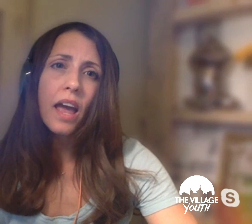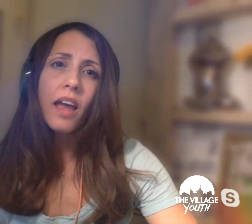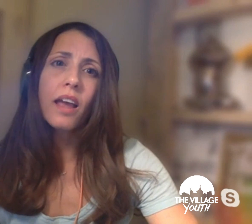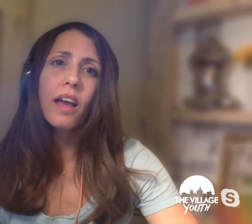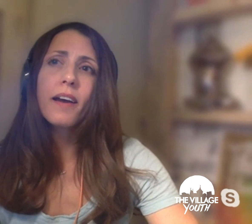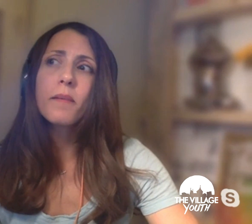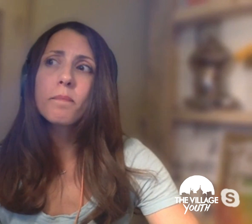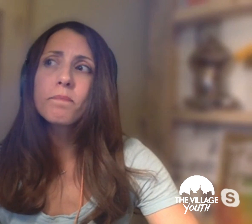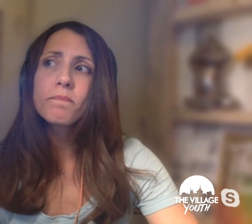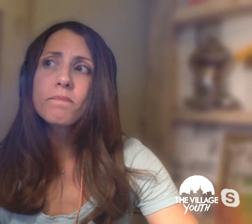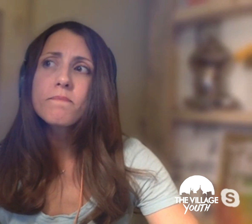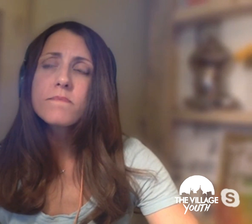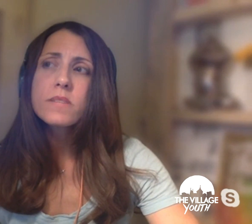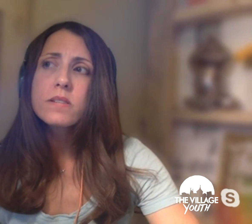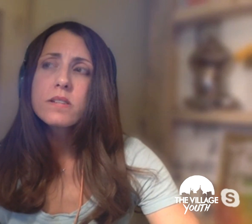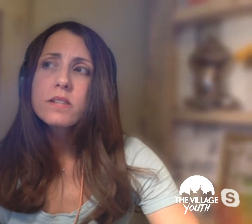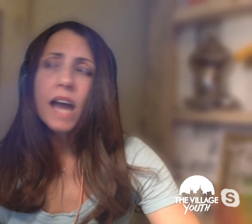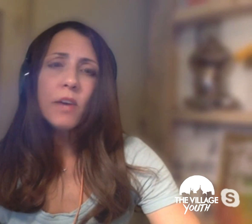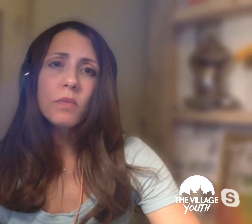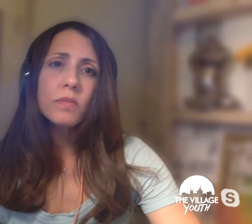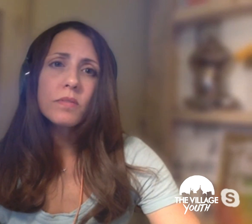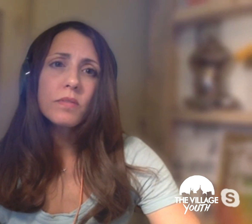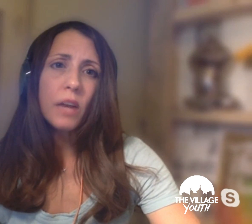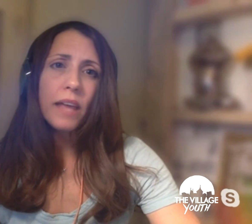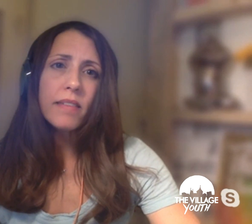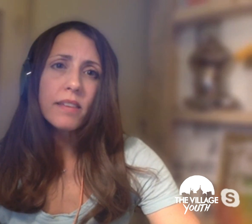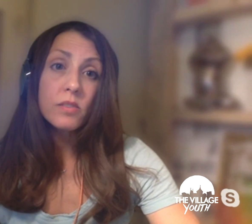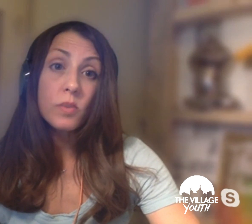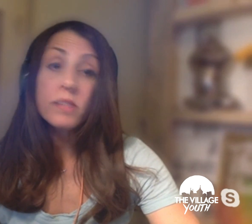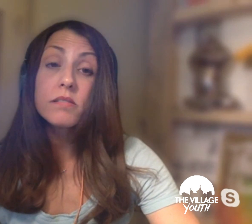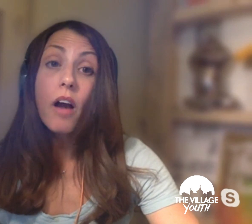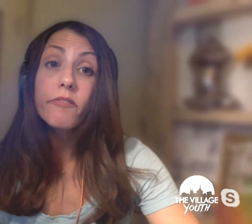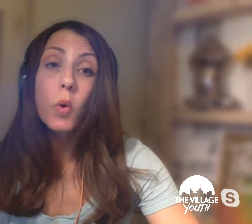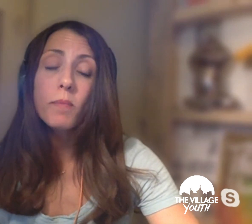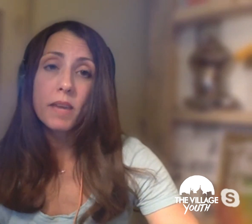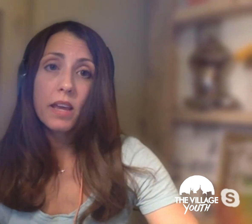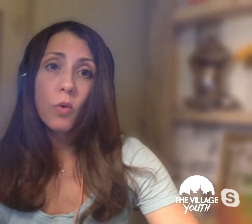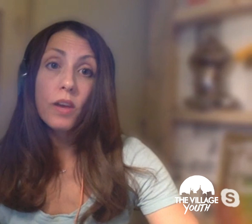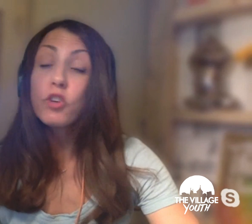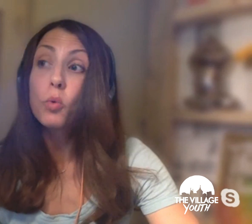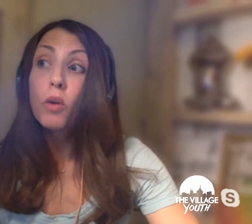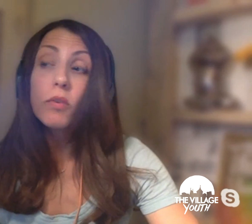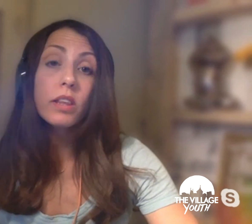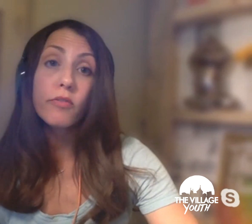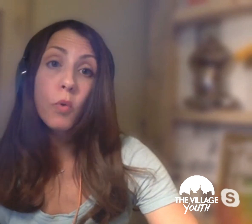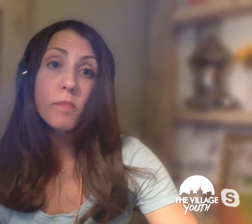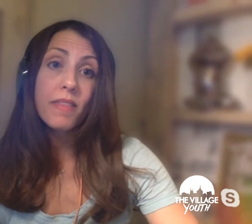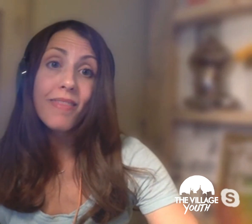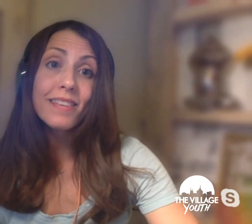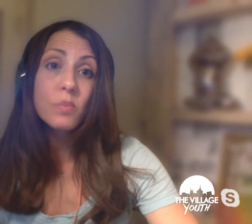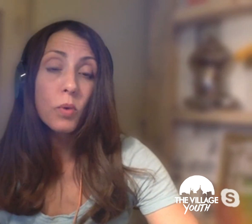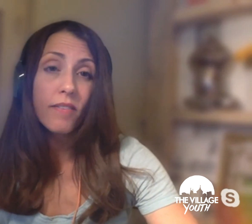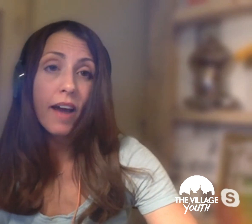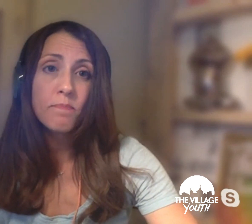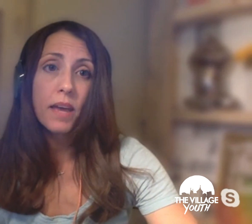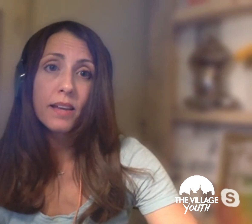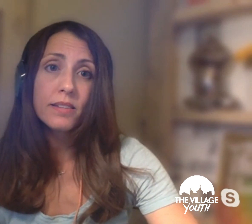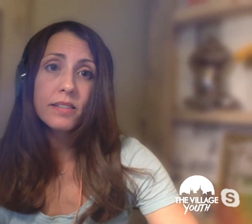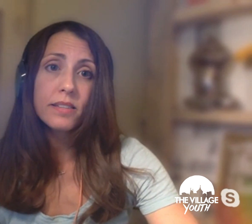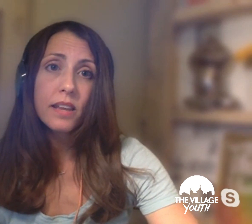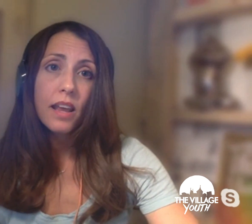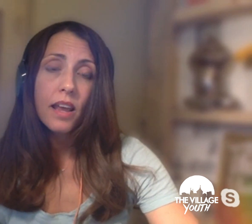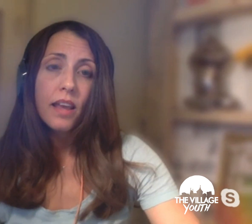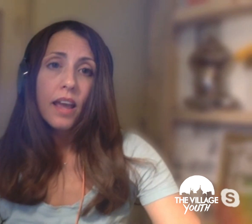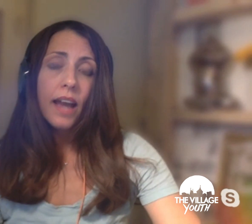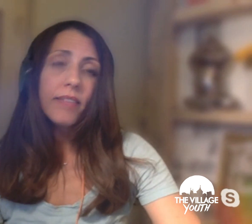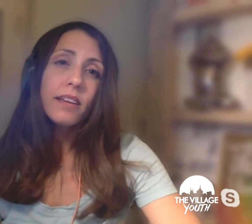easy to say, I don't like this, or this is not for me, or if you were really for me, then this would have